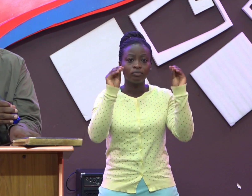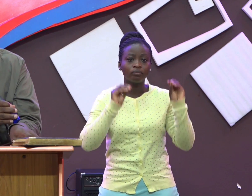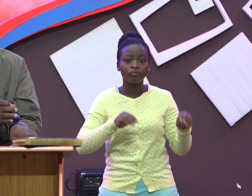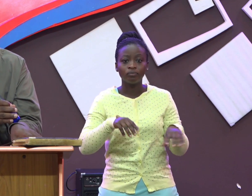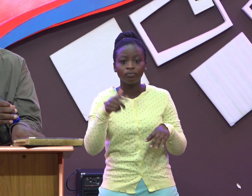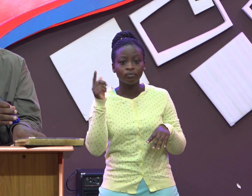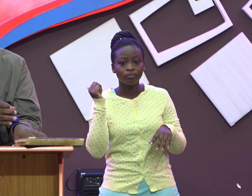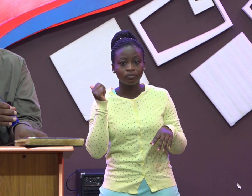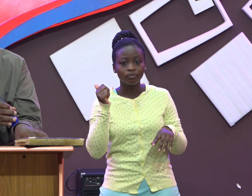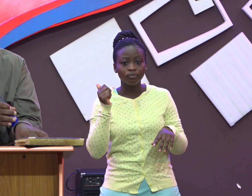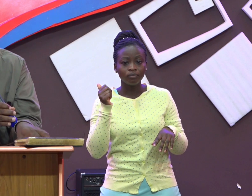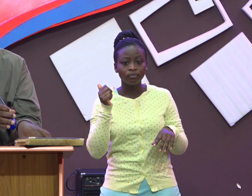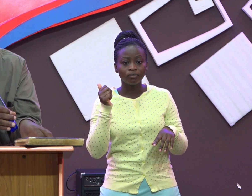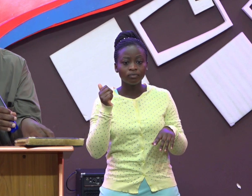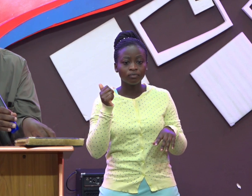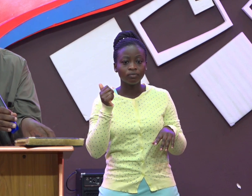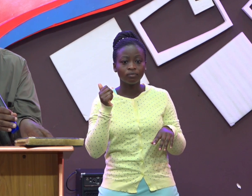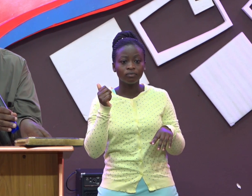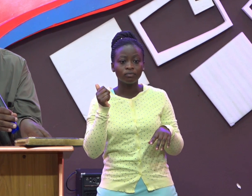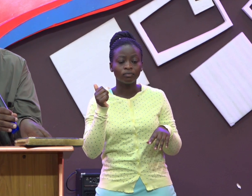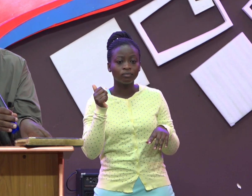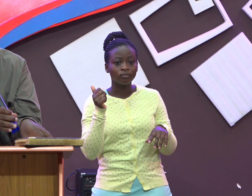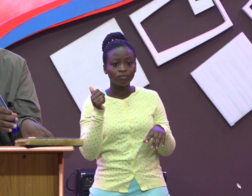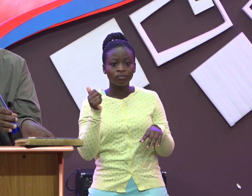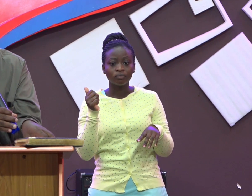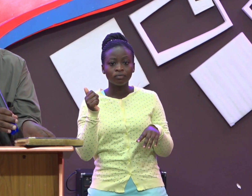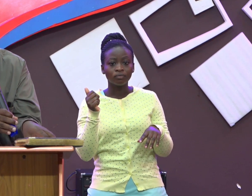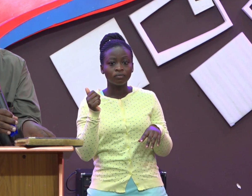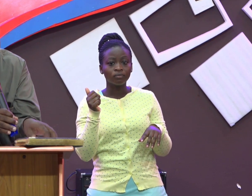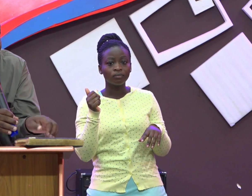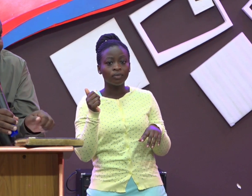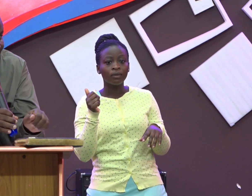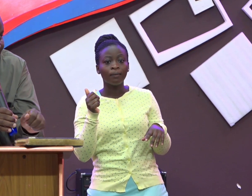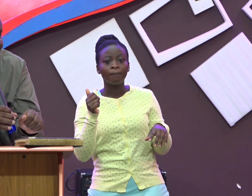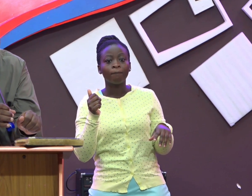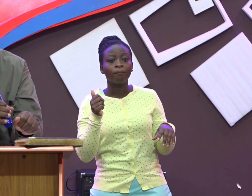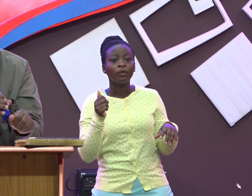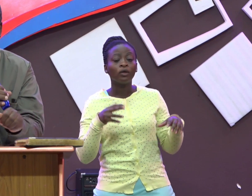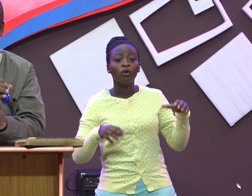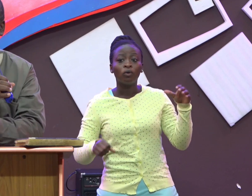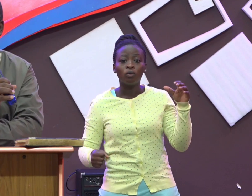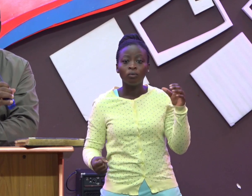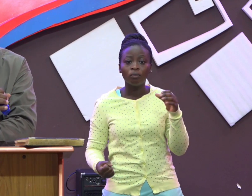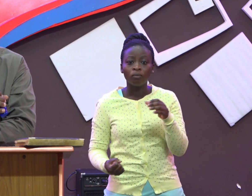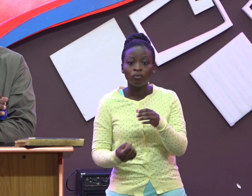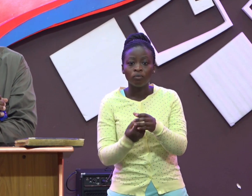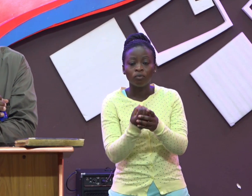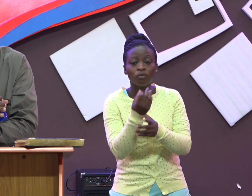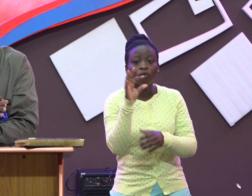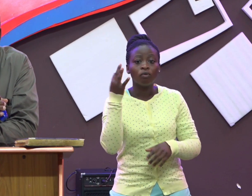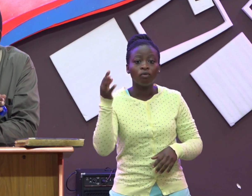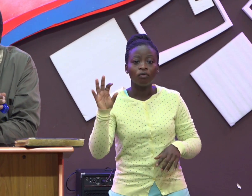w'omutwe. Under the theme. Development of the inner man. Okukula okw'omuntu